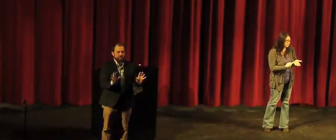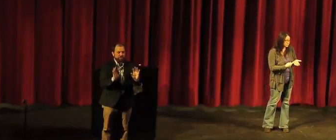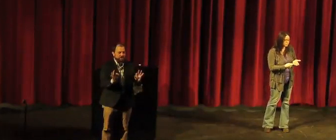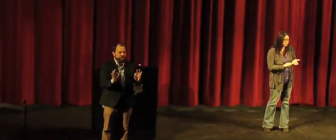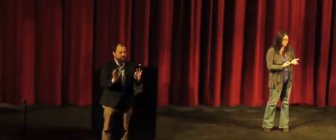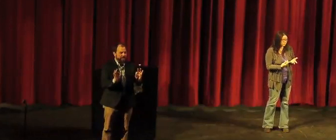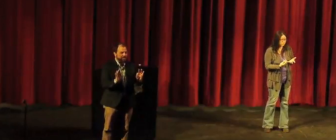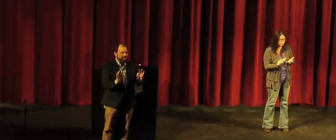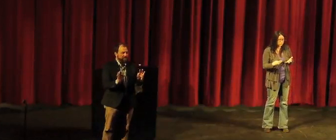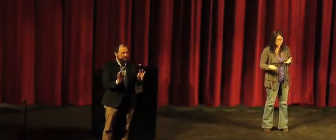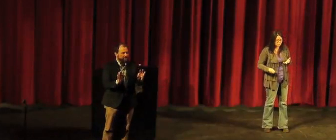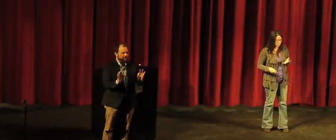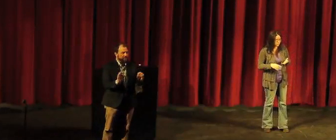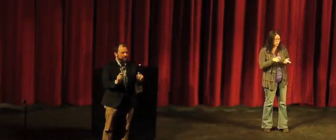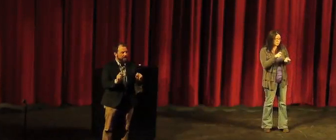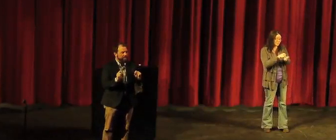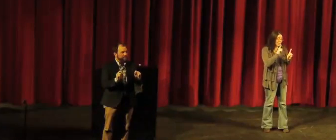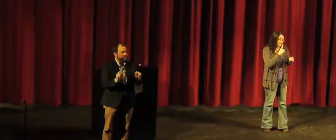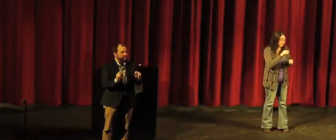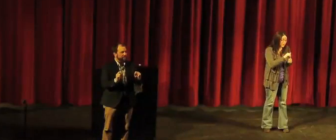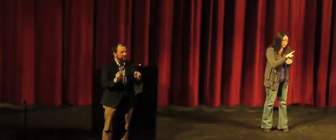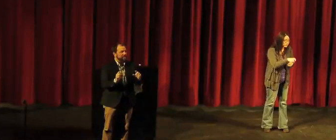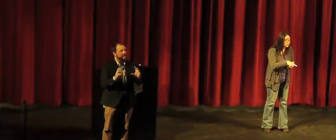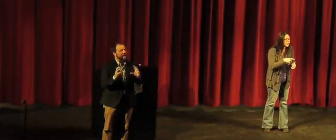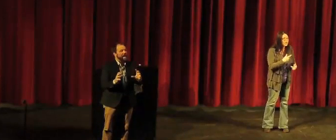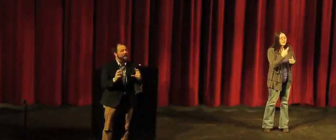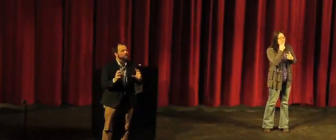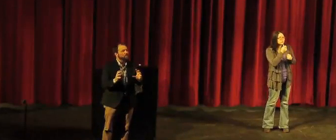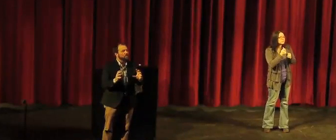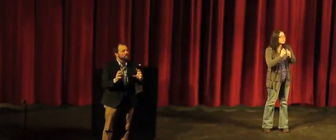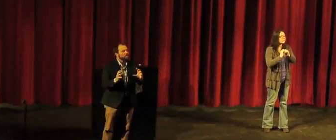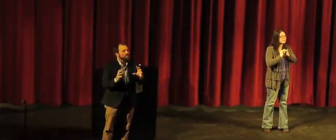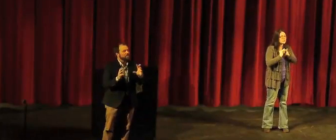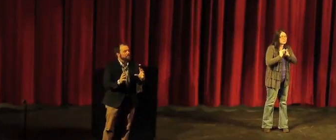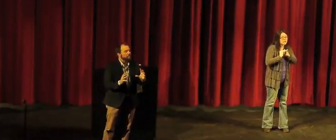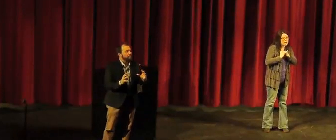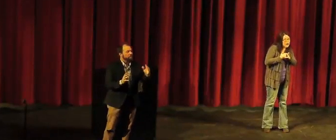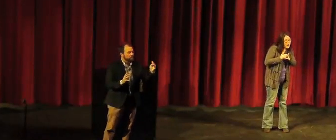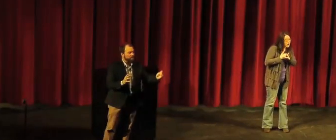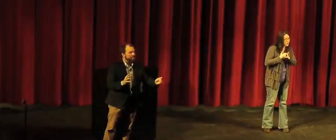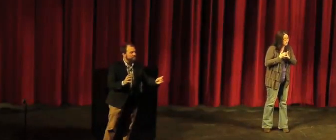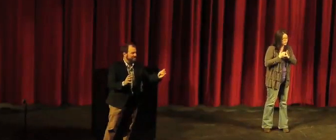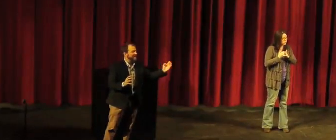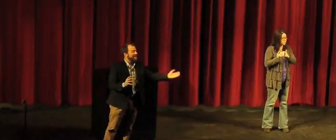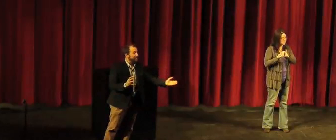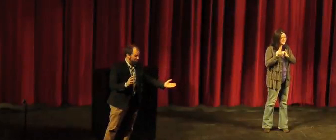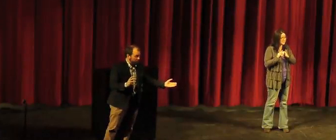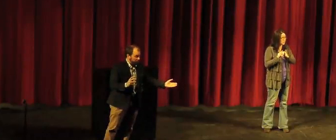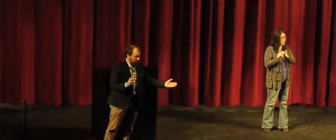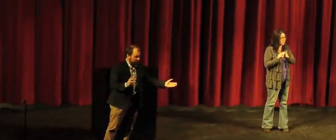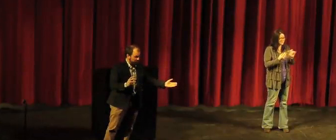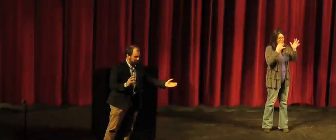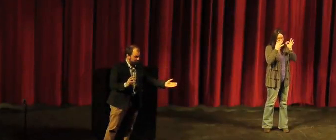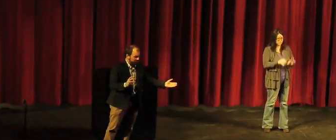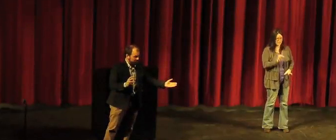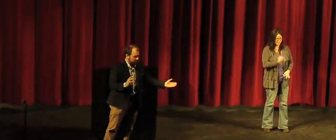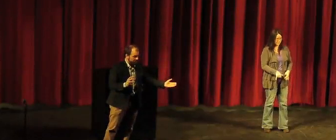interested in the particular answer to that question. I'm interested in how someone reaches that